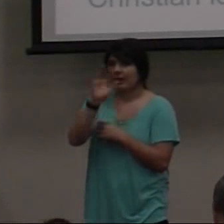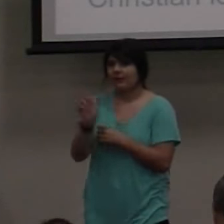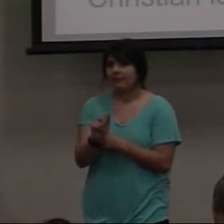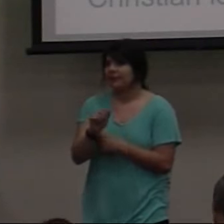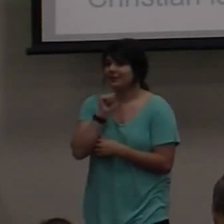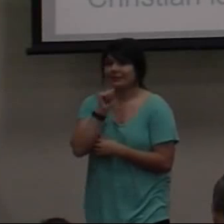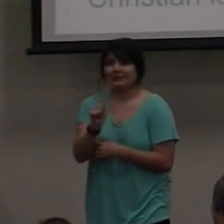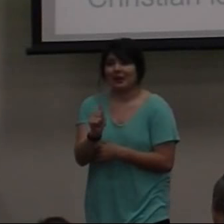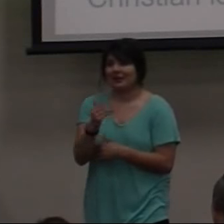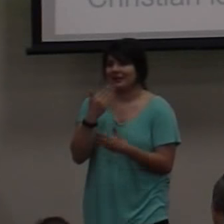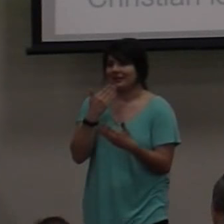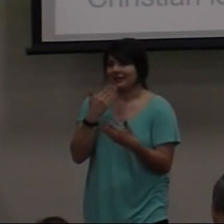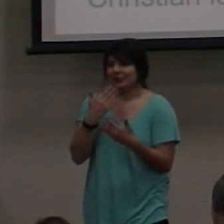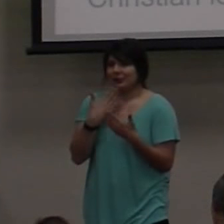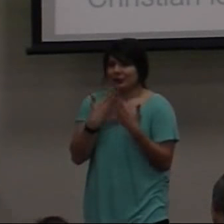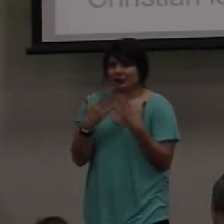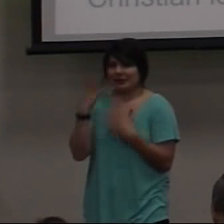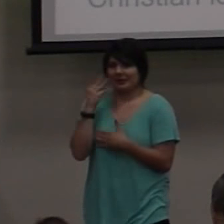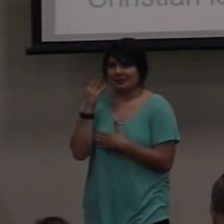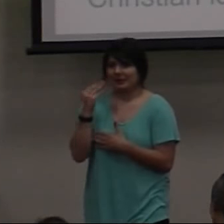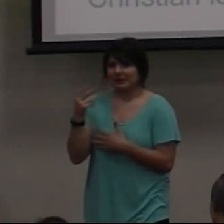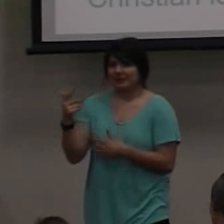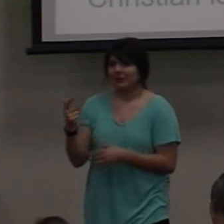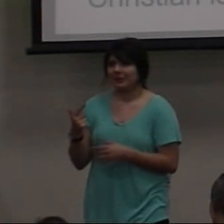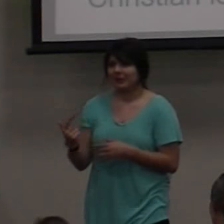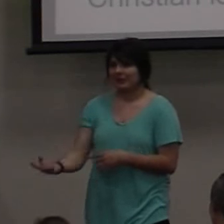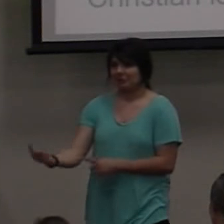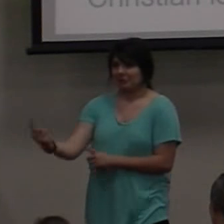pleasant experience when they come at you with guns.